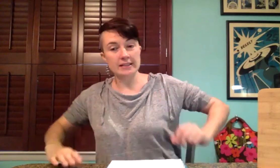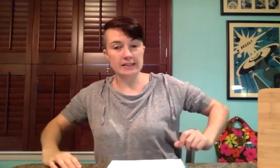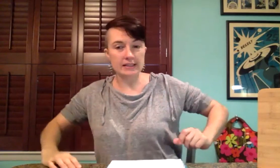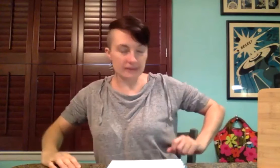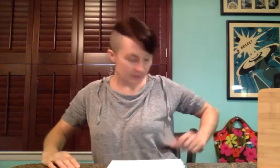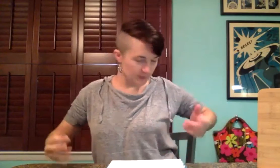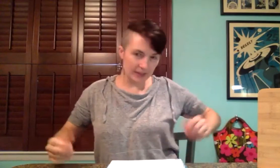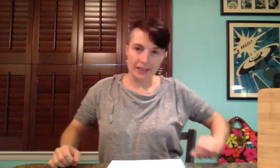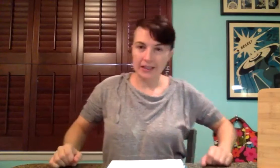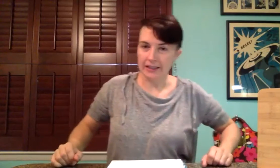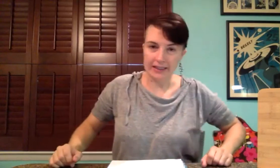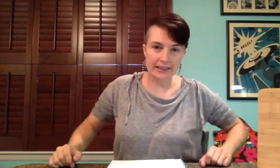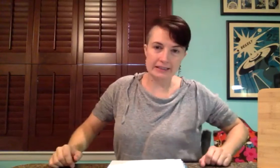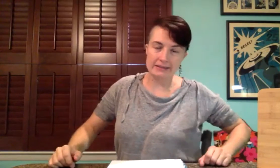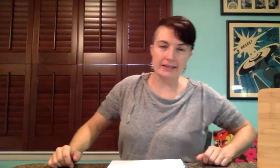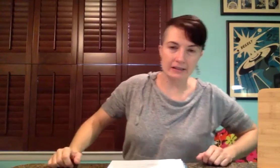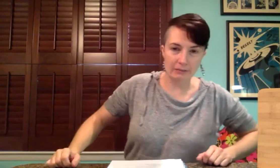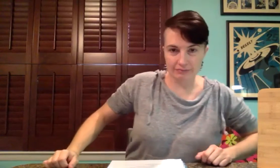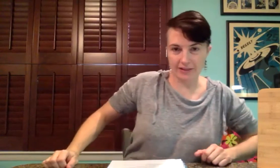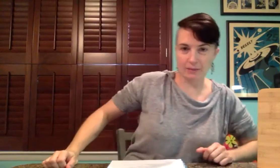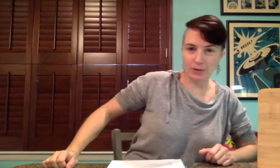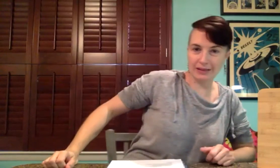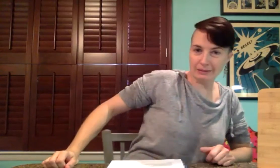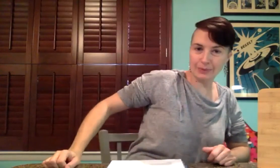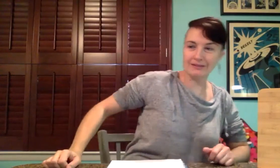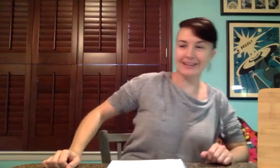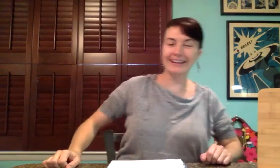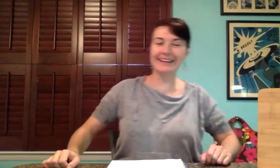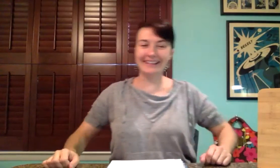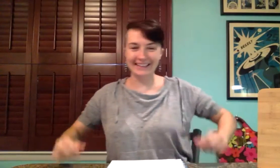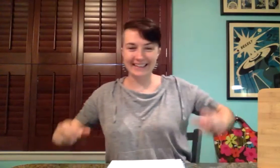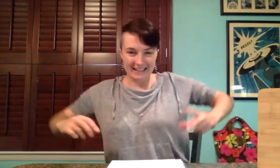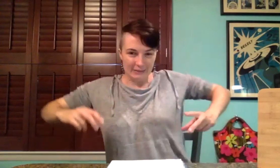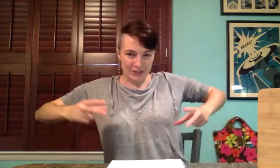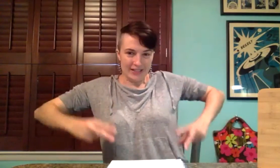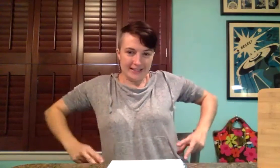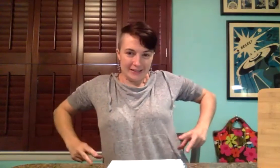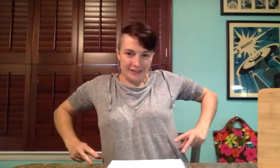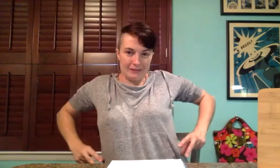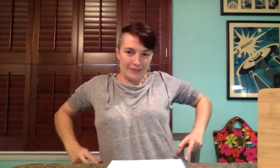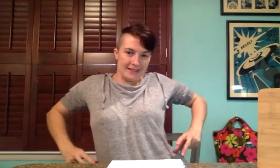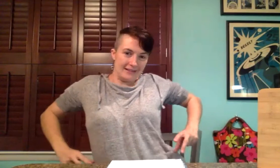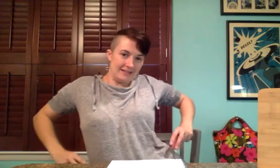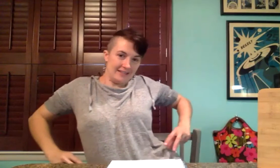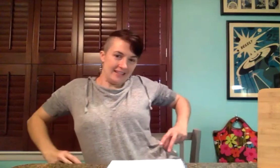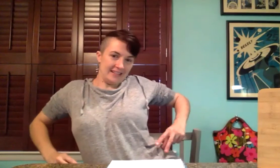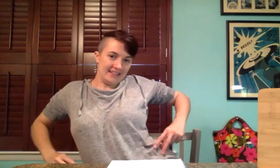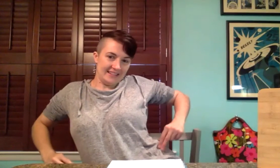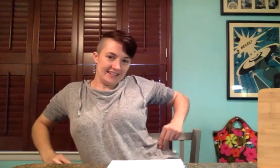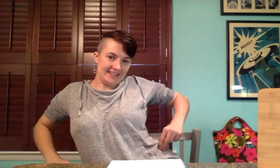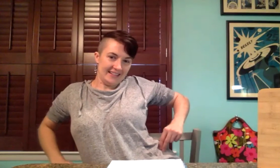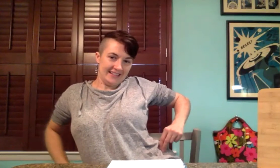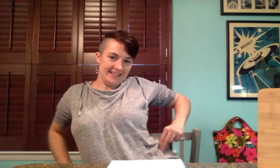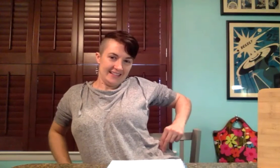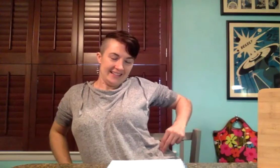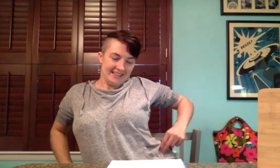And again, I can't stand up because of the broken leg, but put your hands down on your hips like you're like